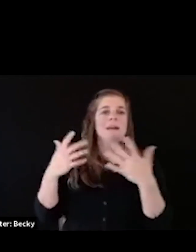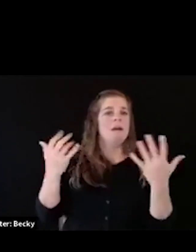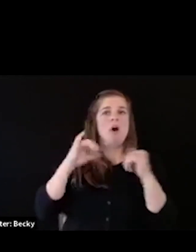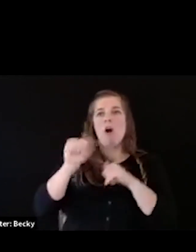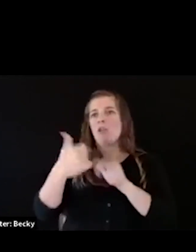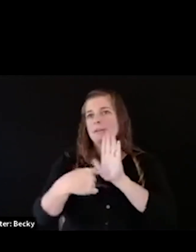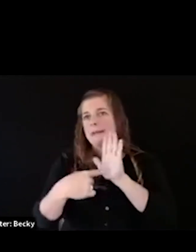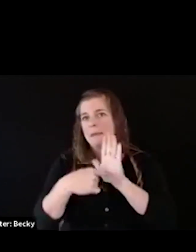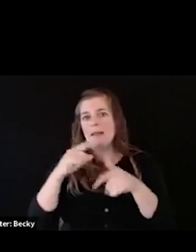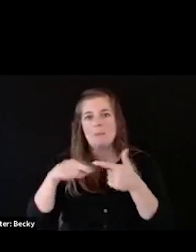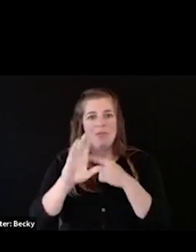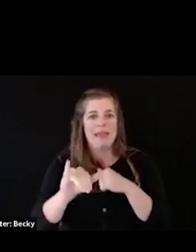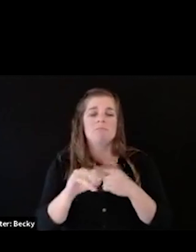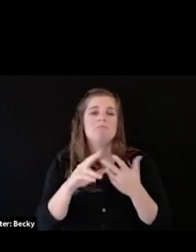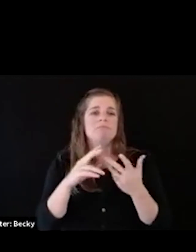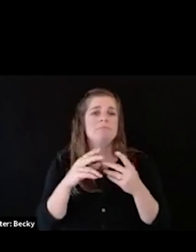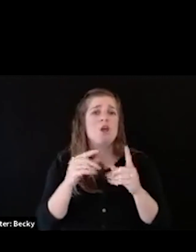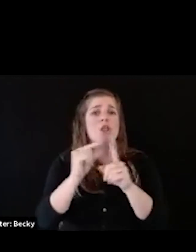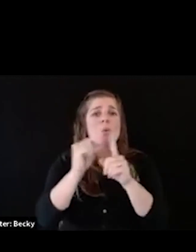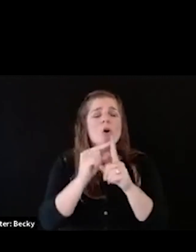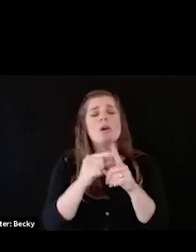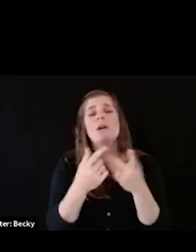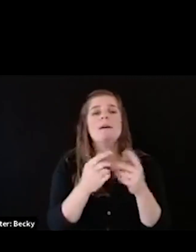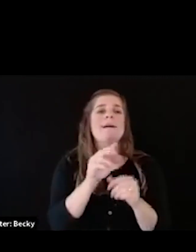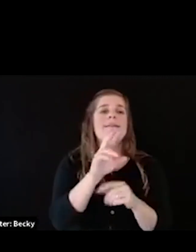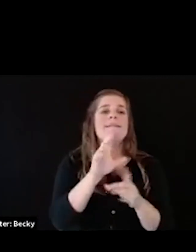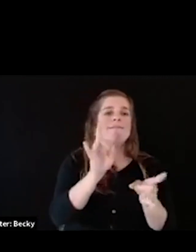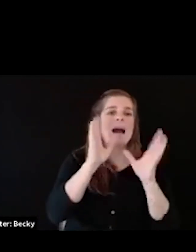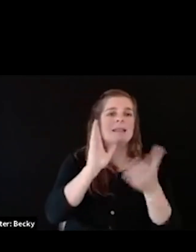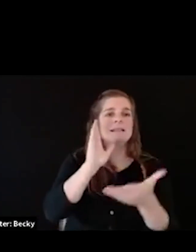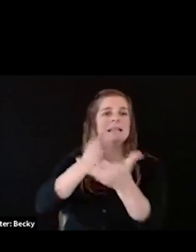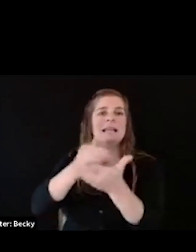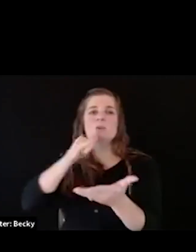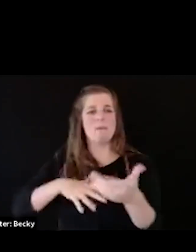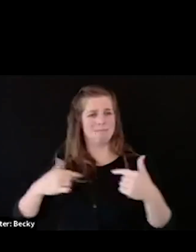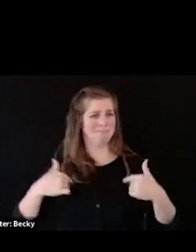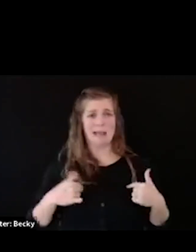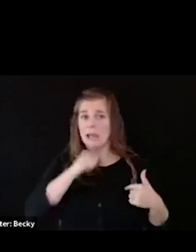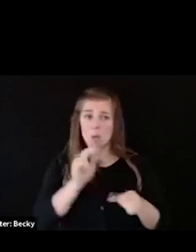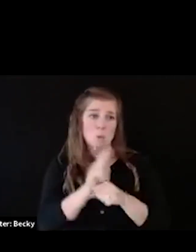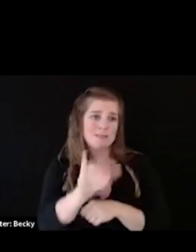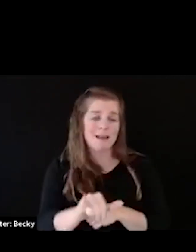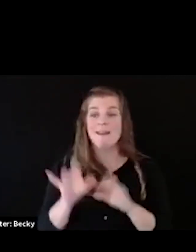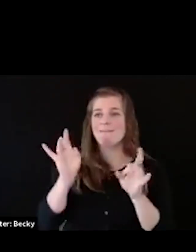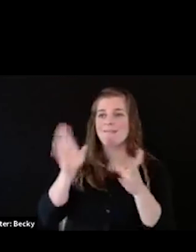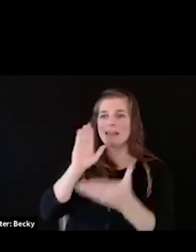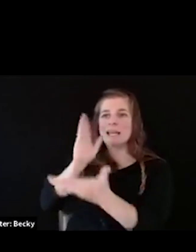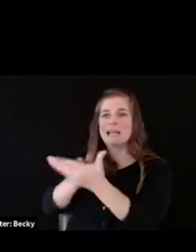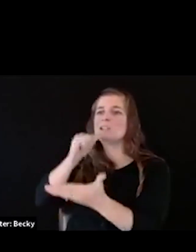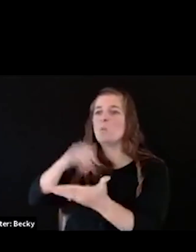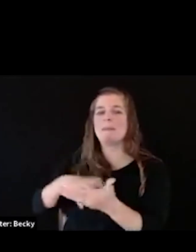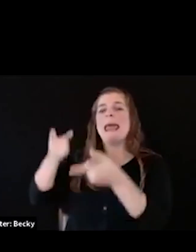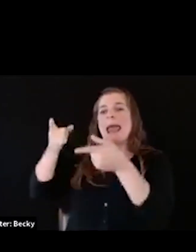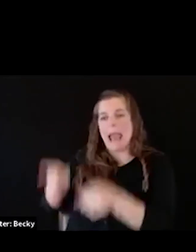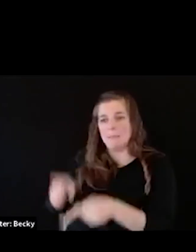example of this is even the term violence against women, which is a term that I don't like and I don't use, because violence against women is a bad thing that happens to women, but